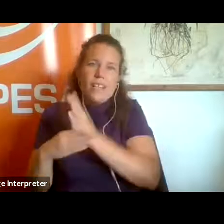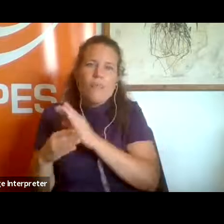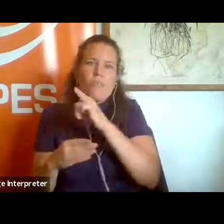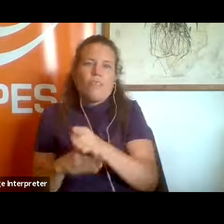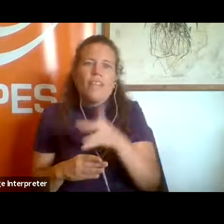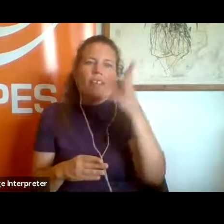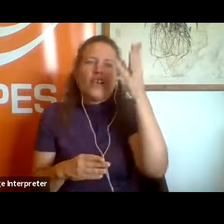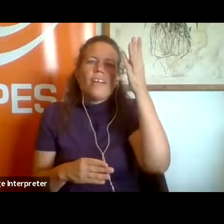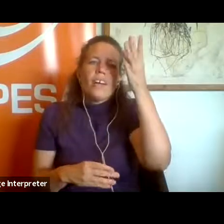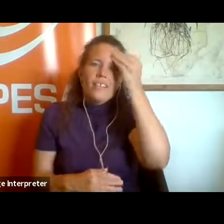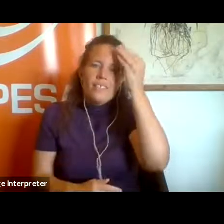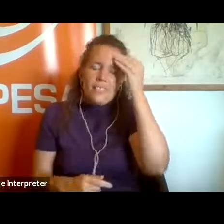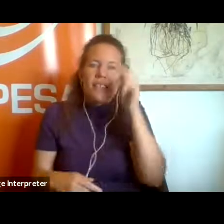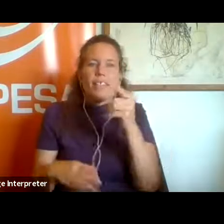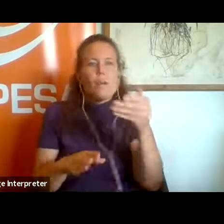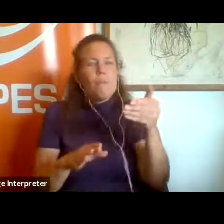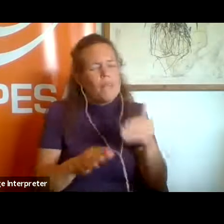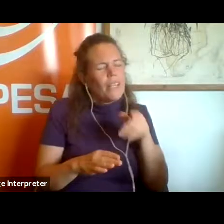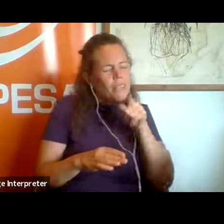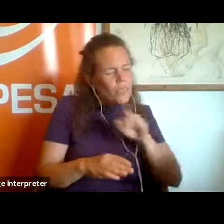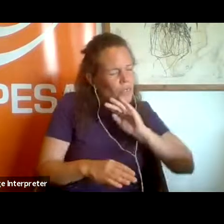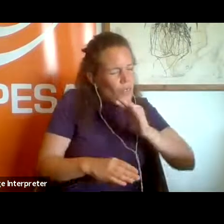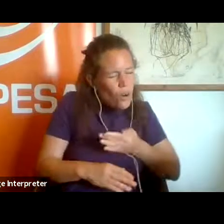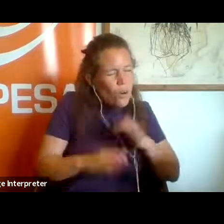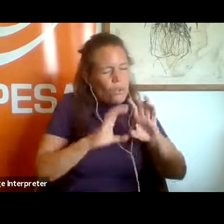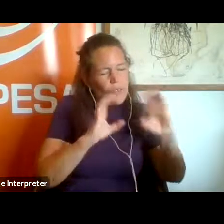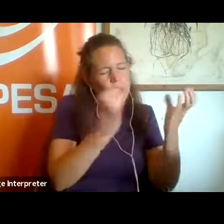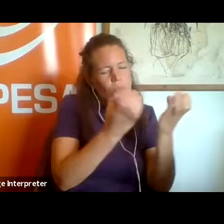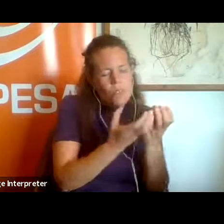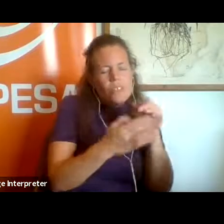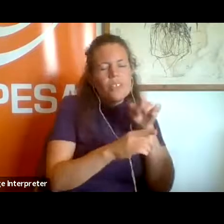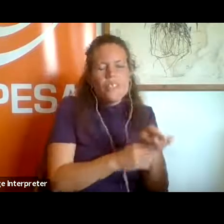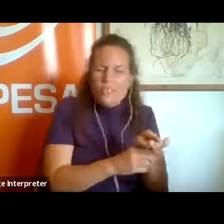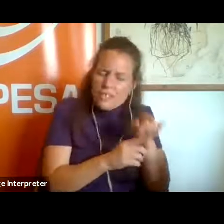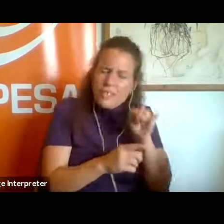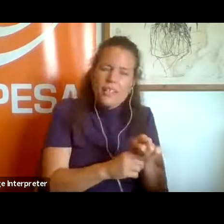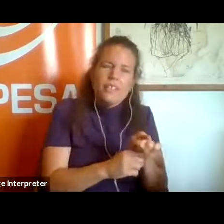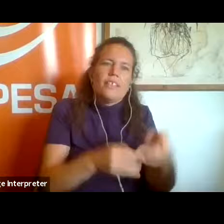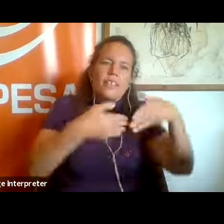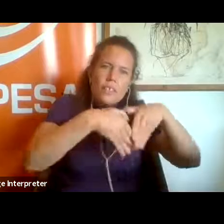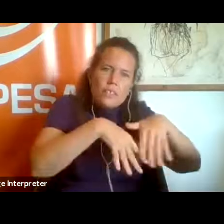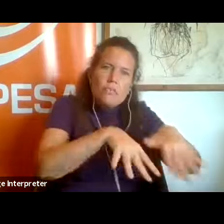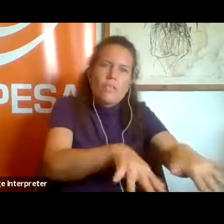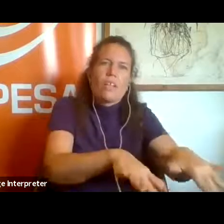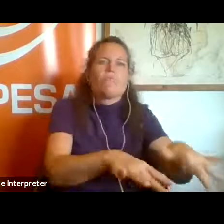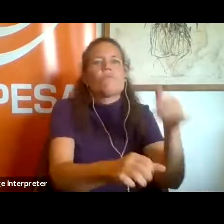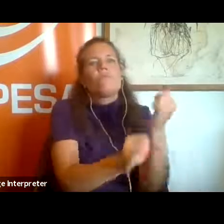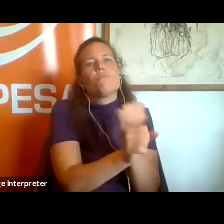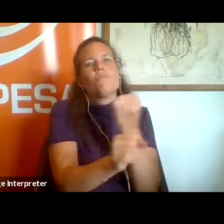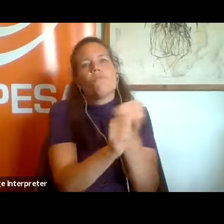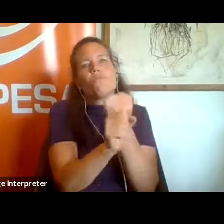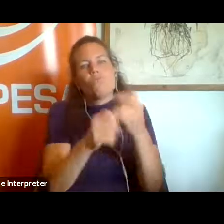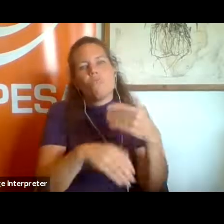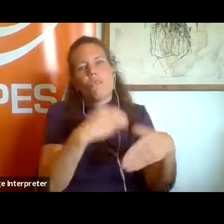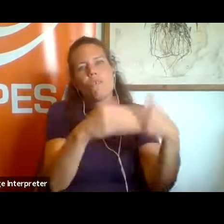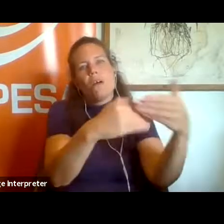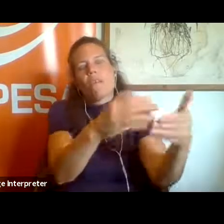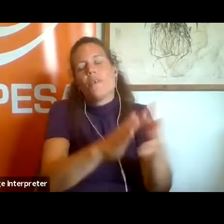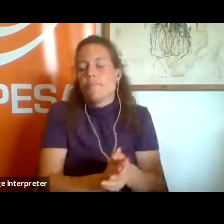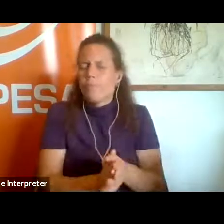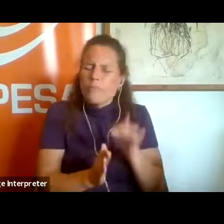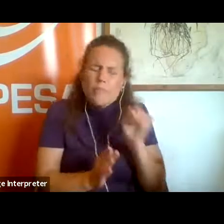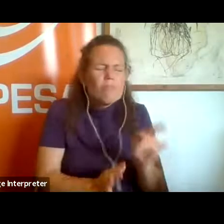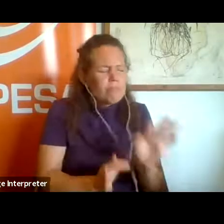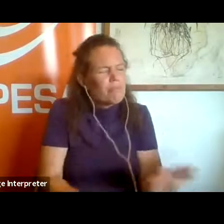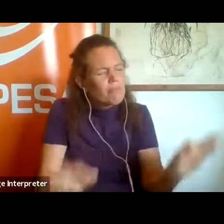your own communities so we can build what is going to be a really grassroots movement is crucial, because I